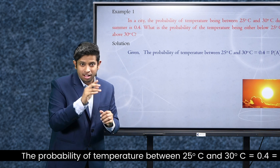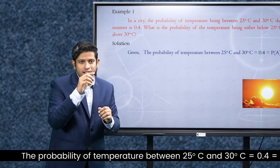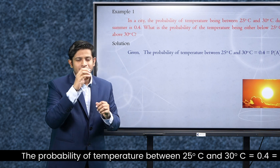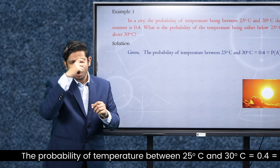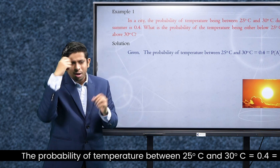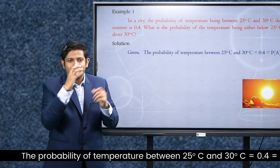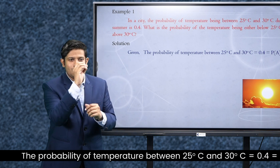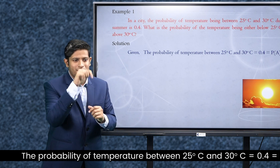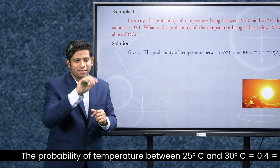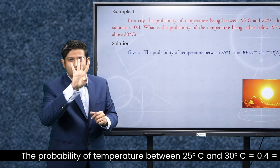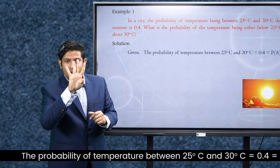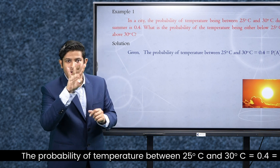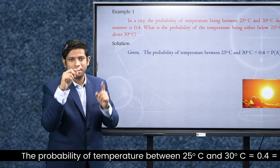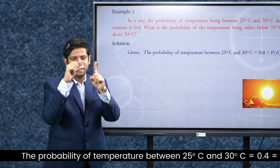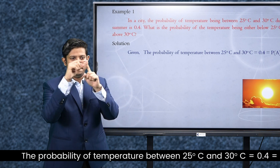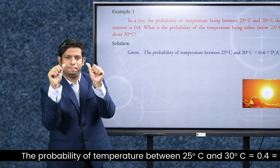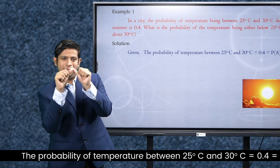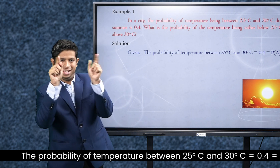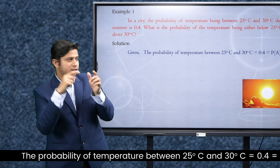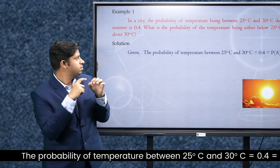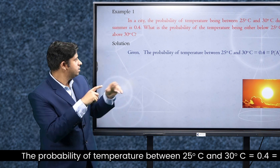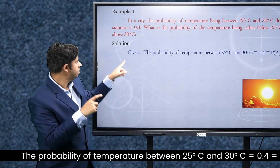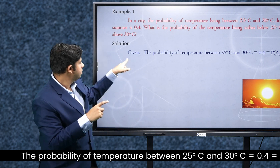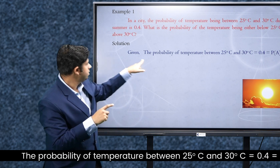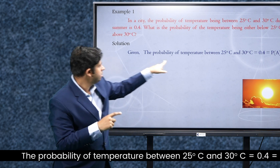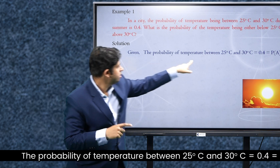to 0.4, that is equal to P of A.